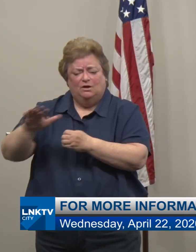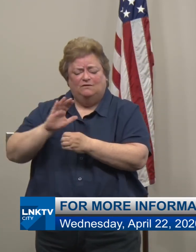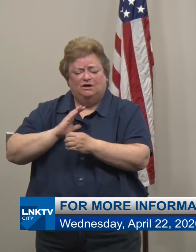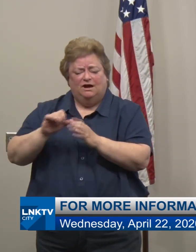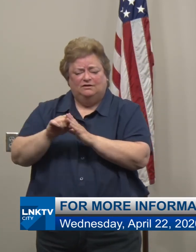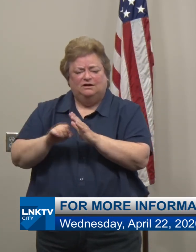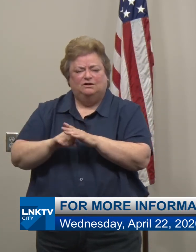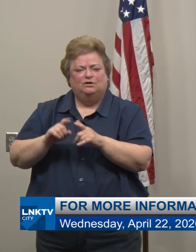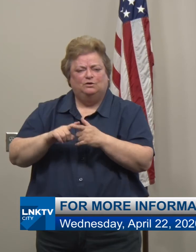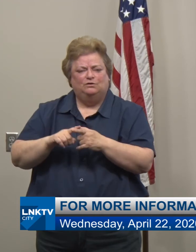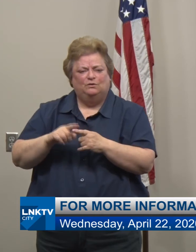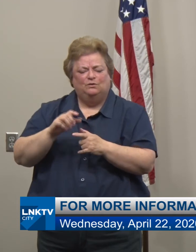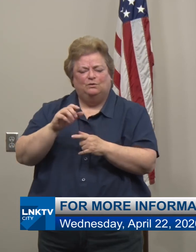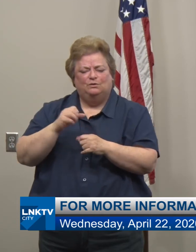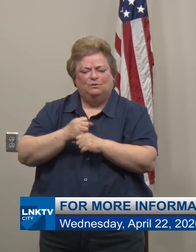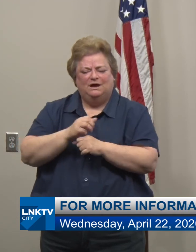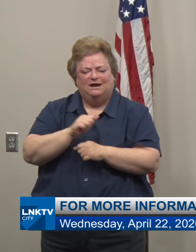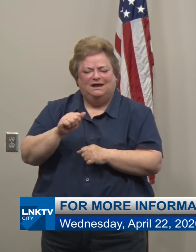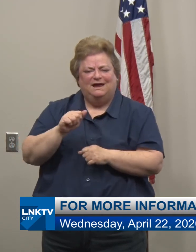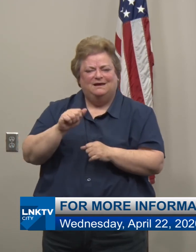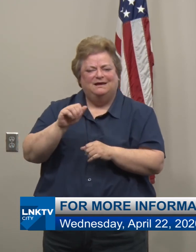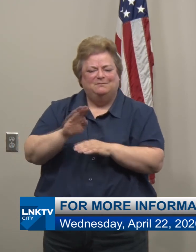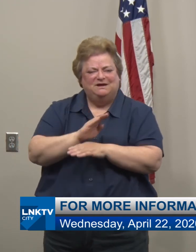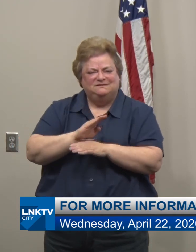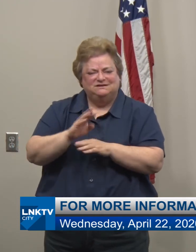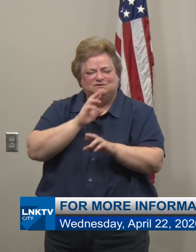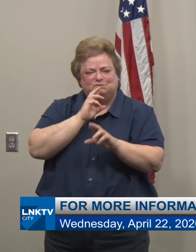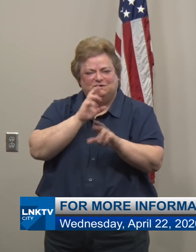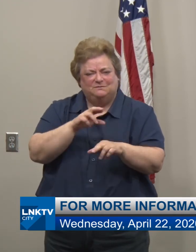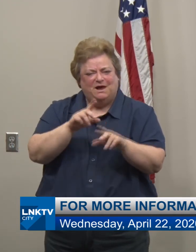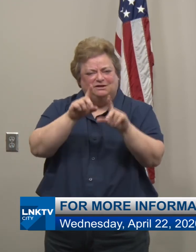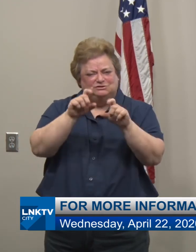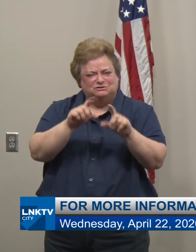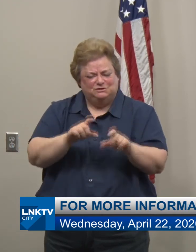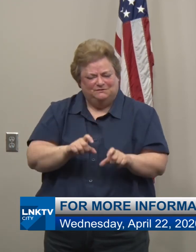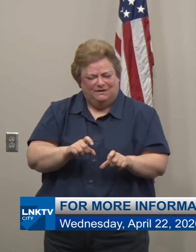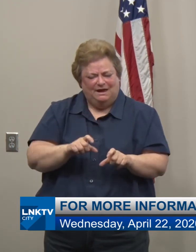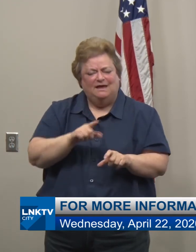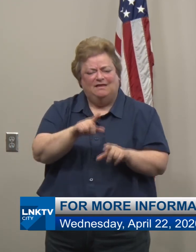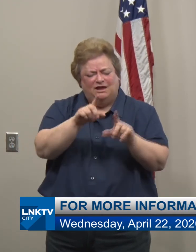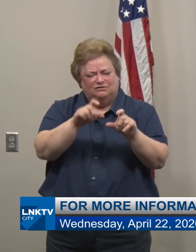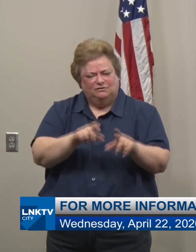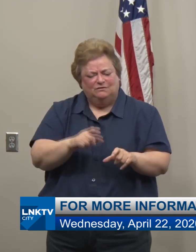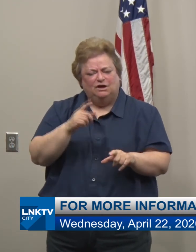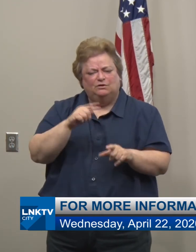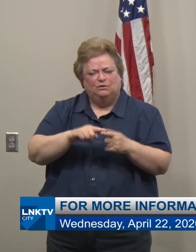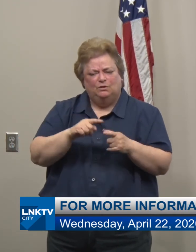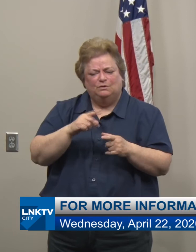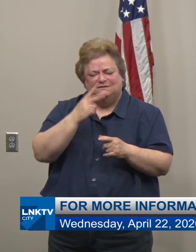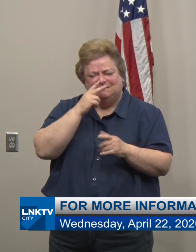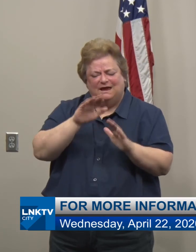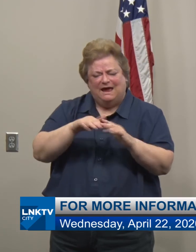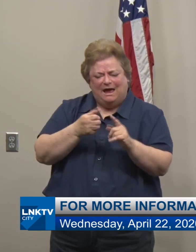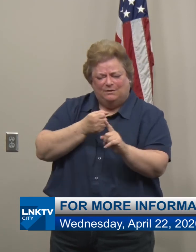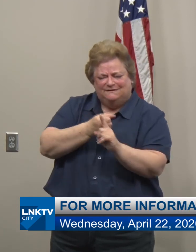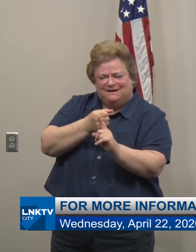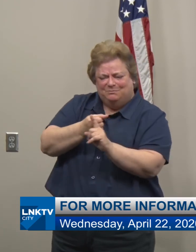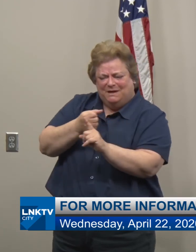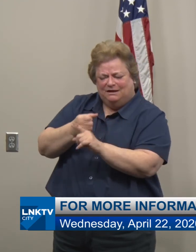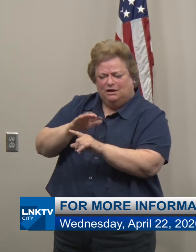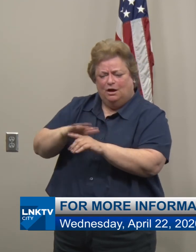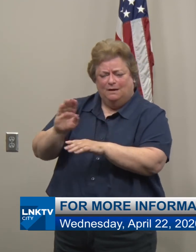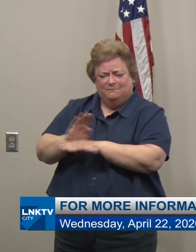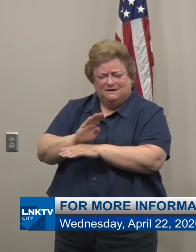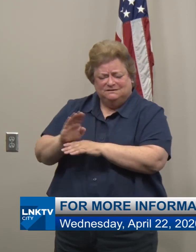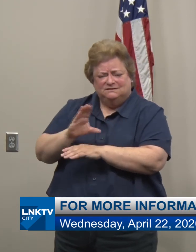create a business response survey. The purpose of the survey is to gauge the impact of COVID-19 on Nebraska businesses and